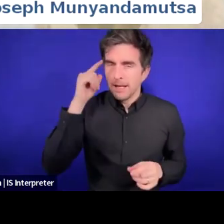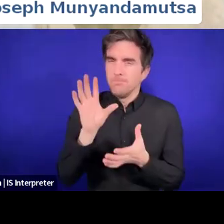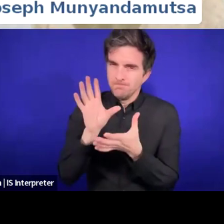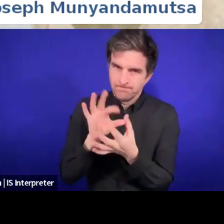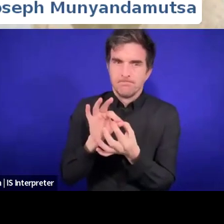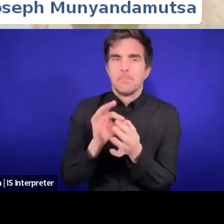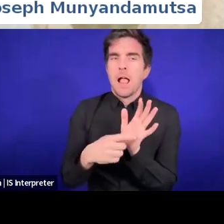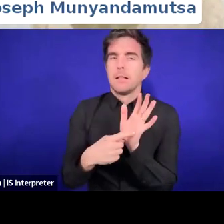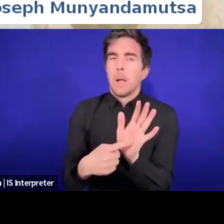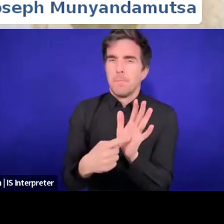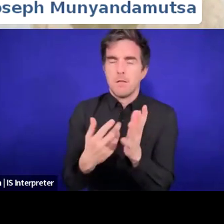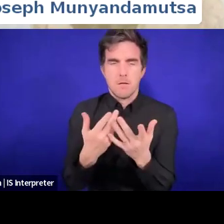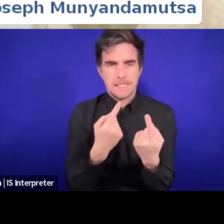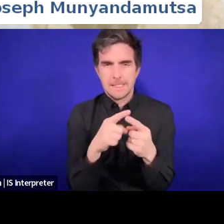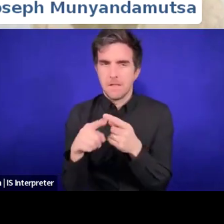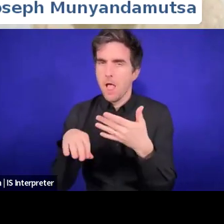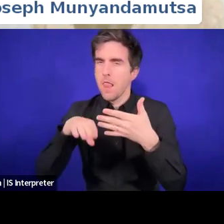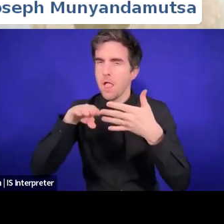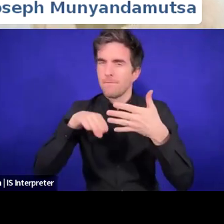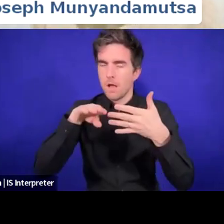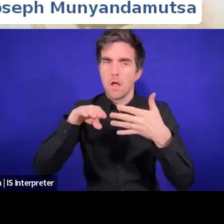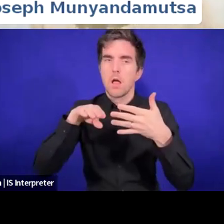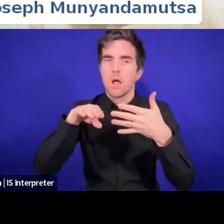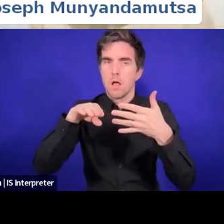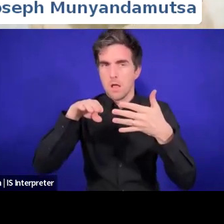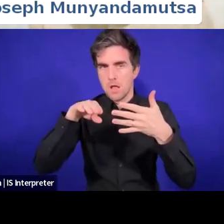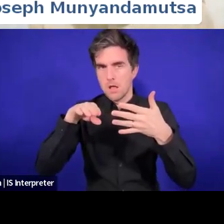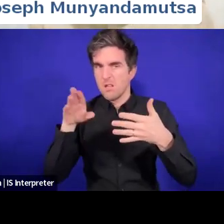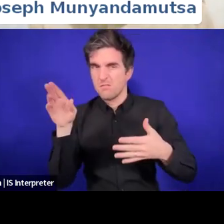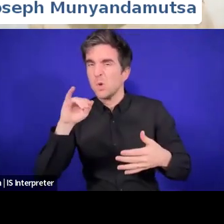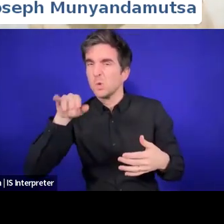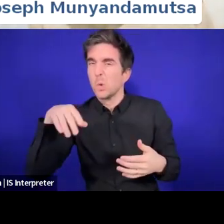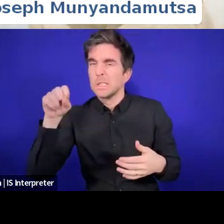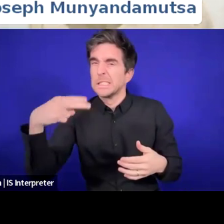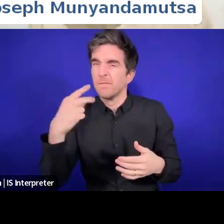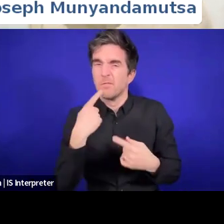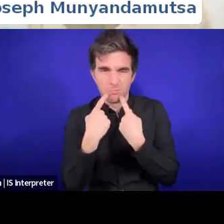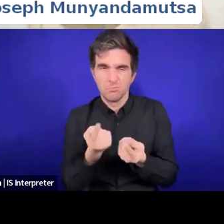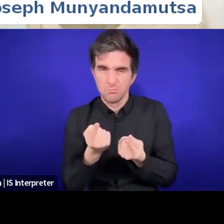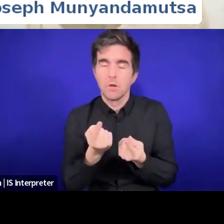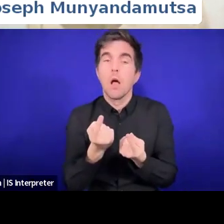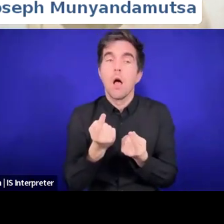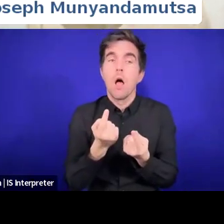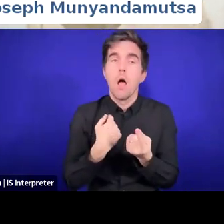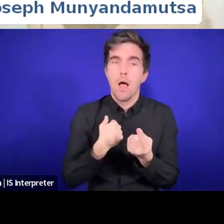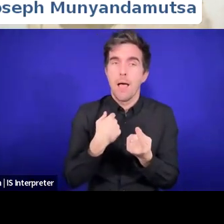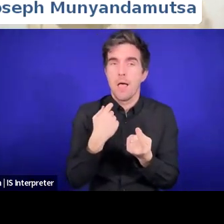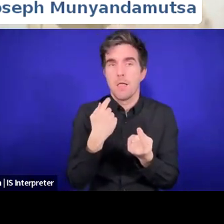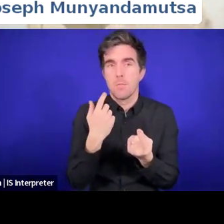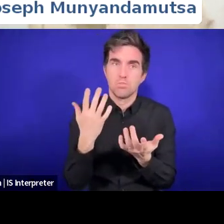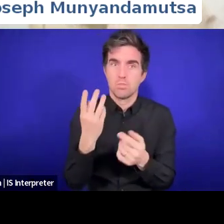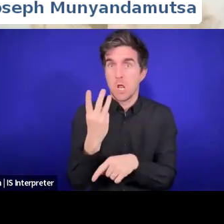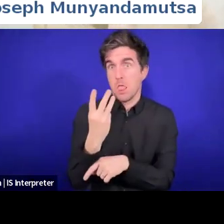to take 30 seconds just to say that there are several experiences that social protection can draw from that are